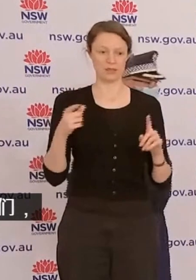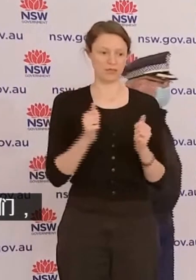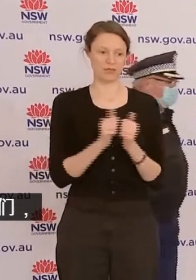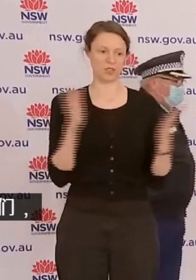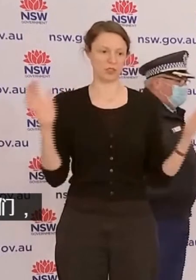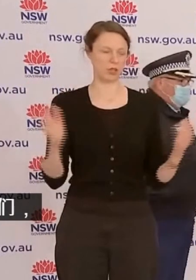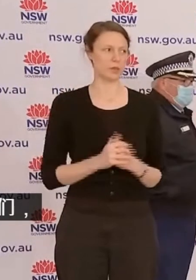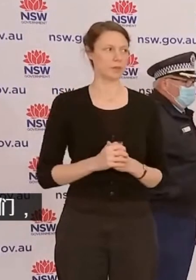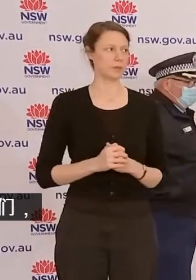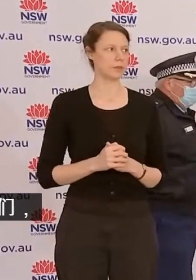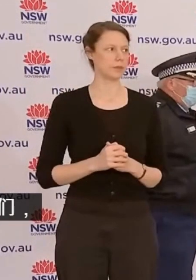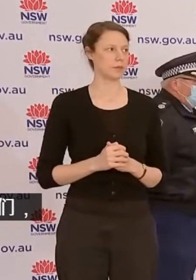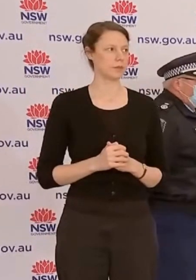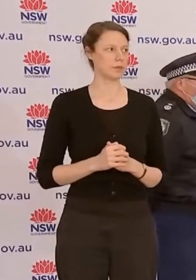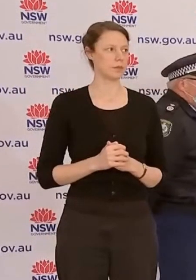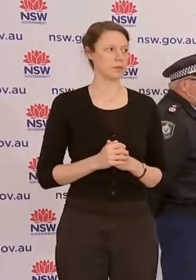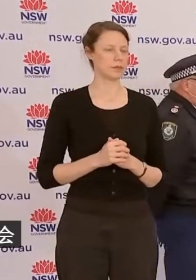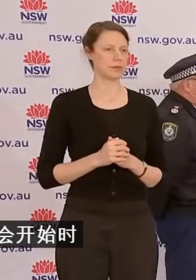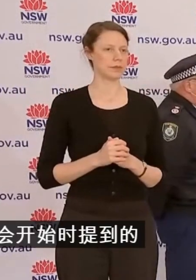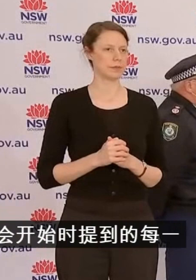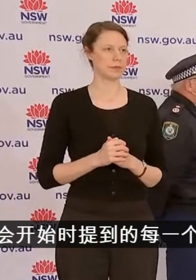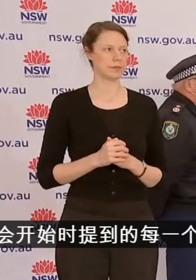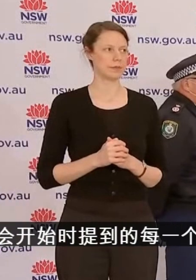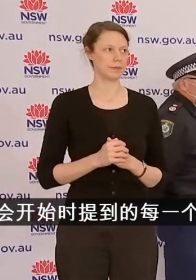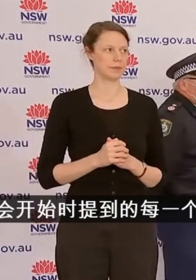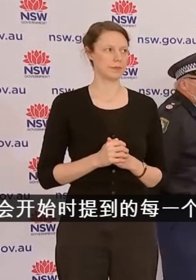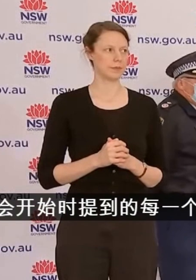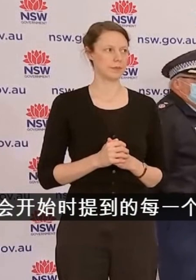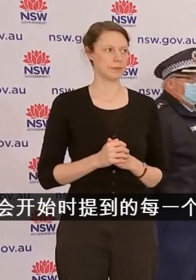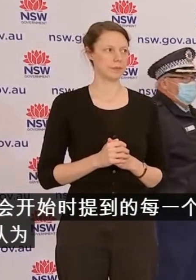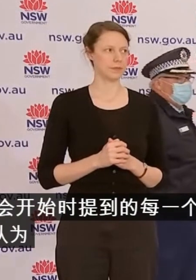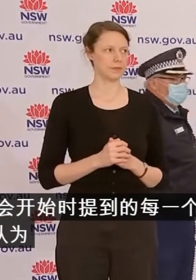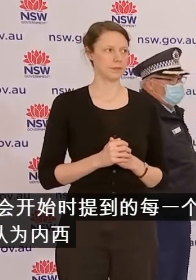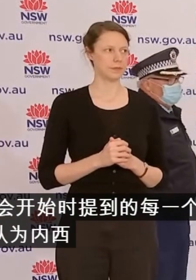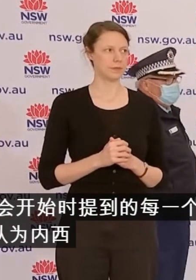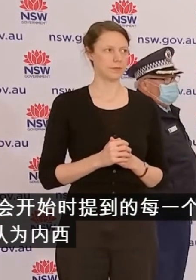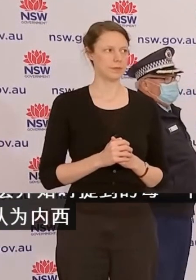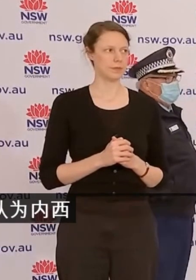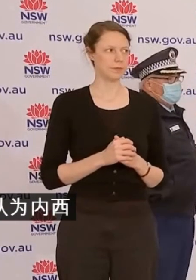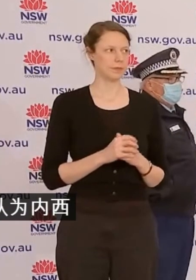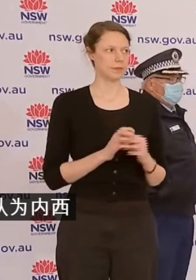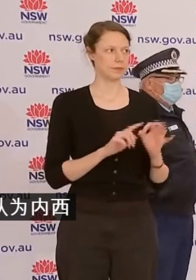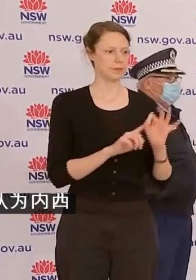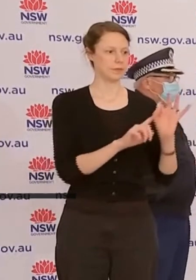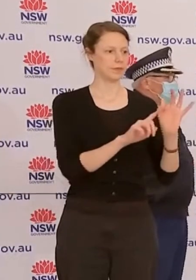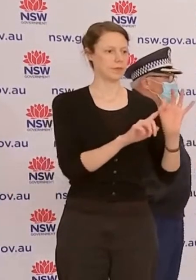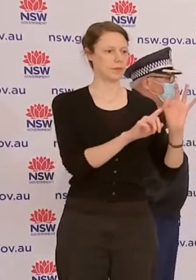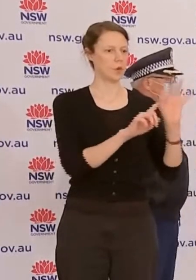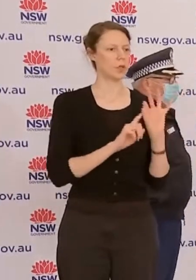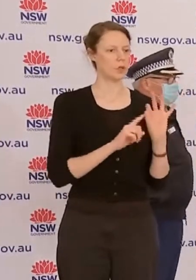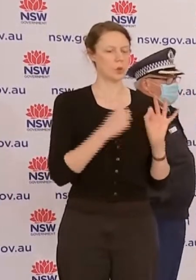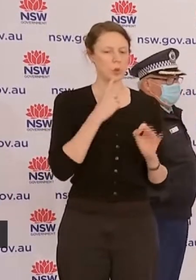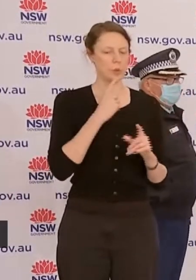the LGAs? Premier, you mentioned at the start of the press conference, Bayside, I think Inner West, Burwood. Are